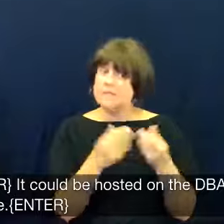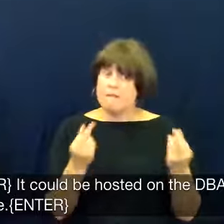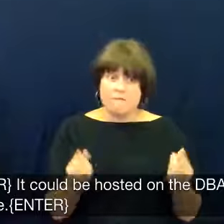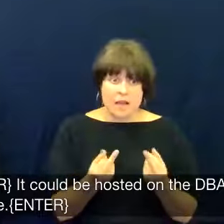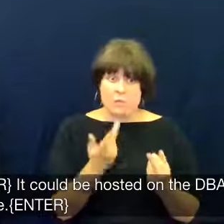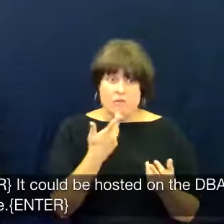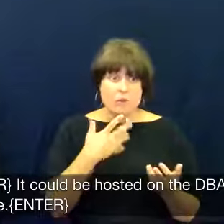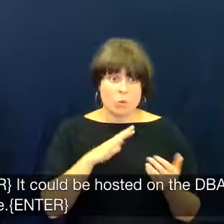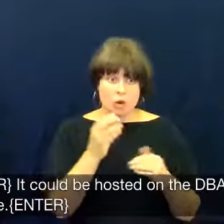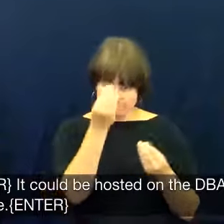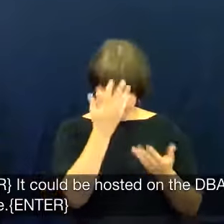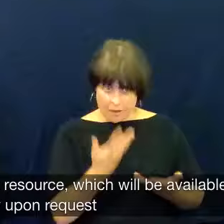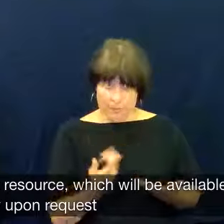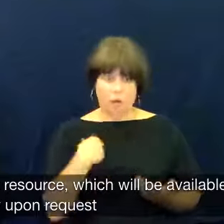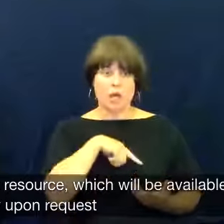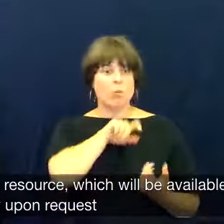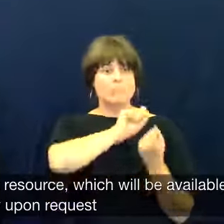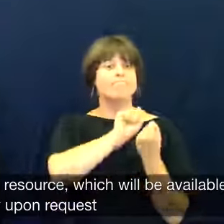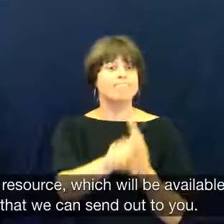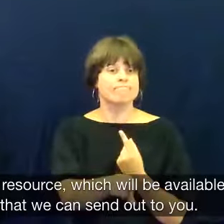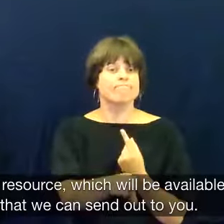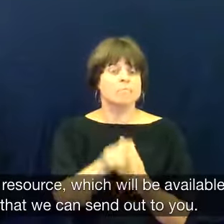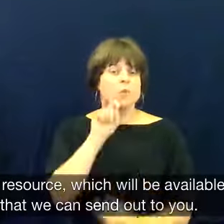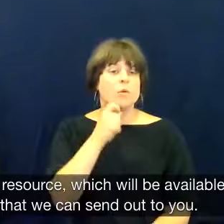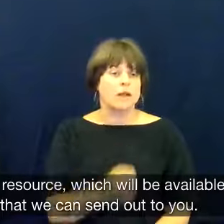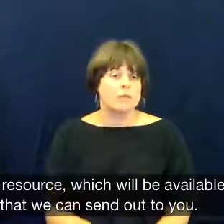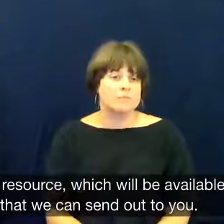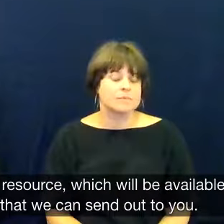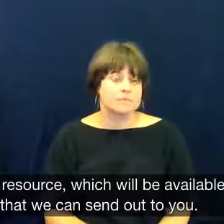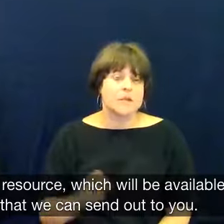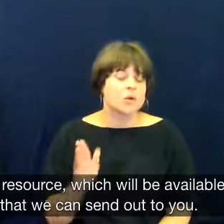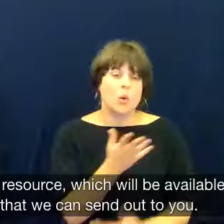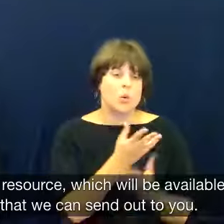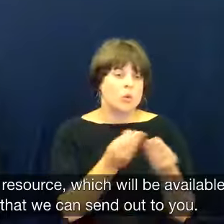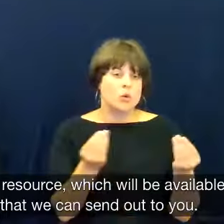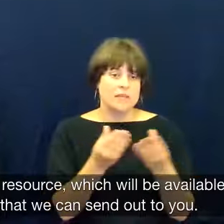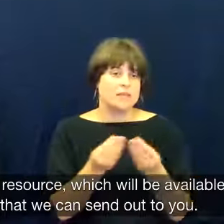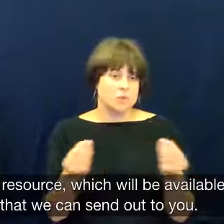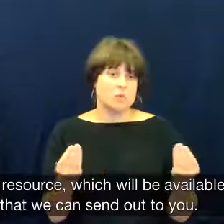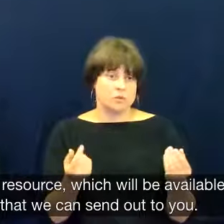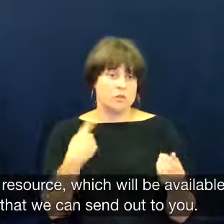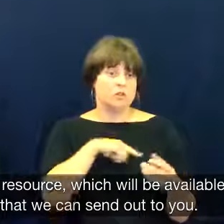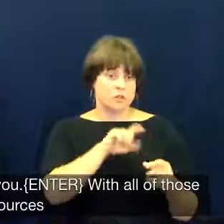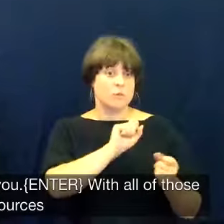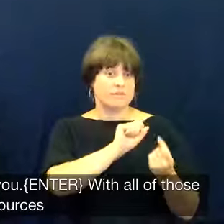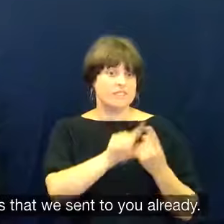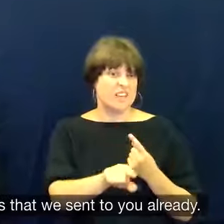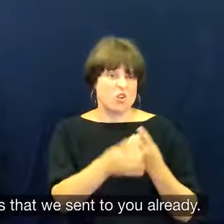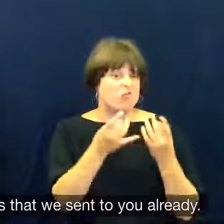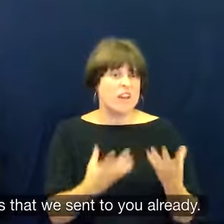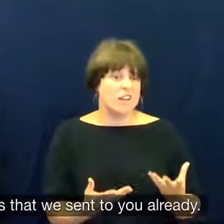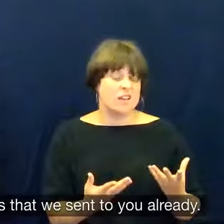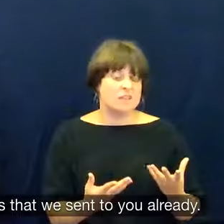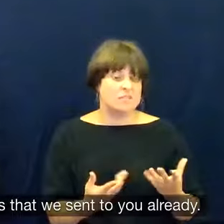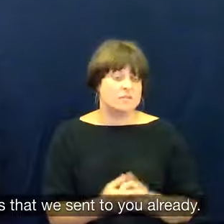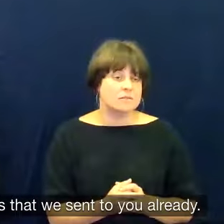can send out to you. And with all of those resources that we've sent to you already. So I guess it would be